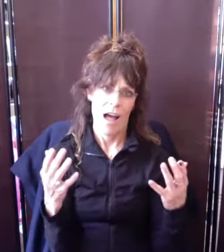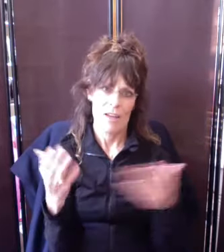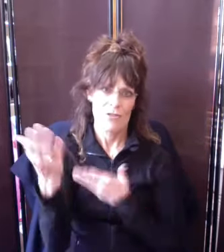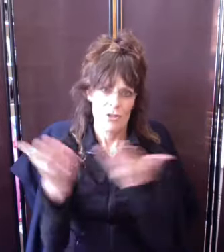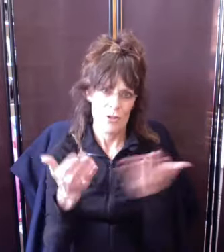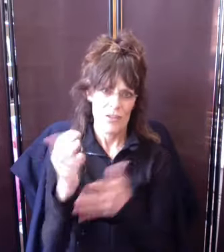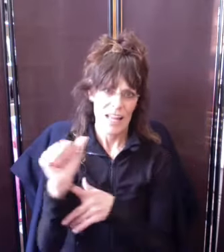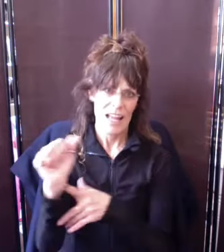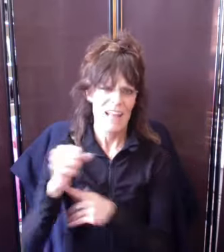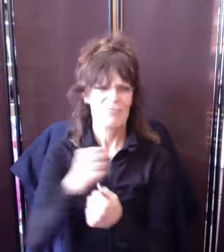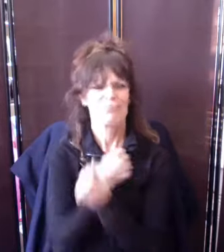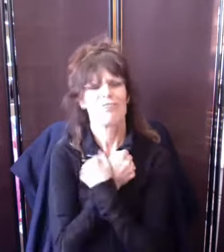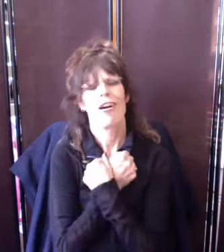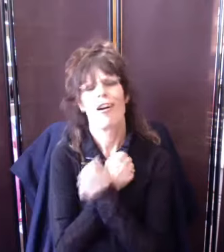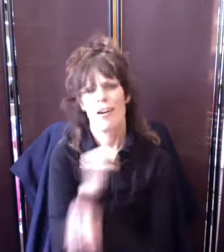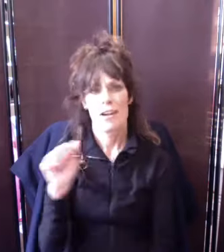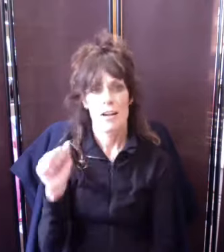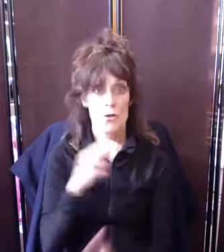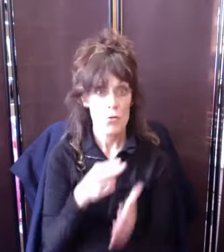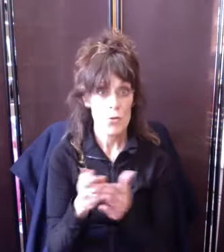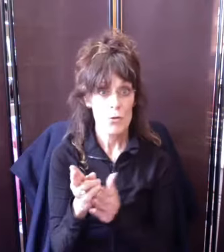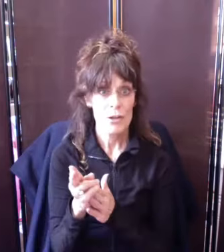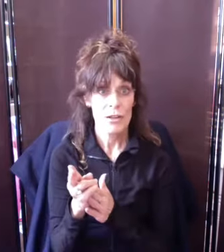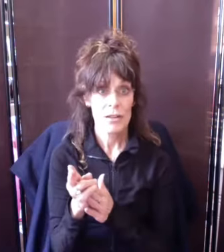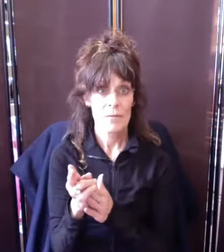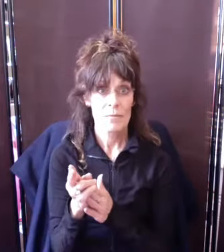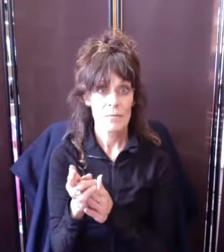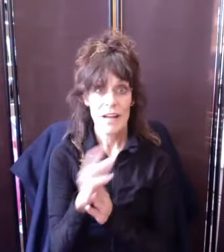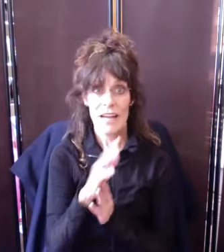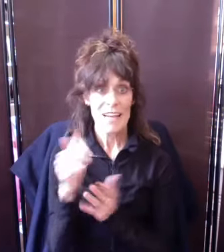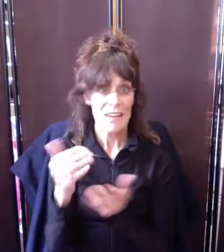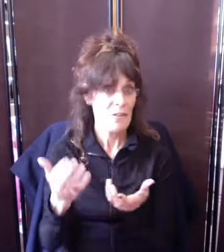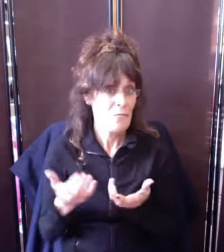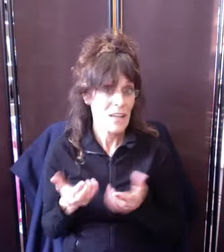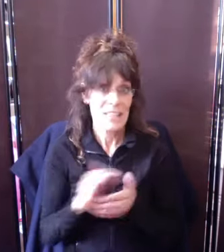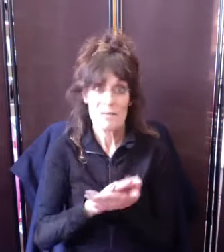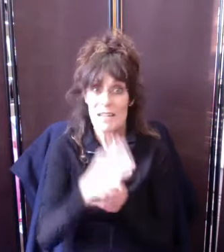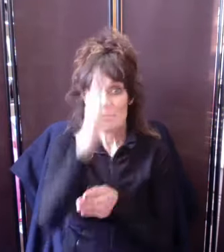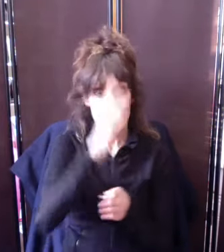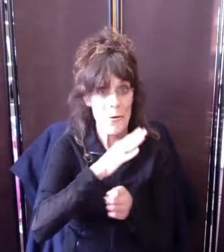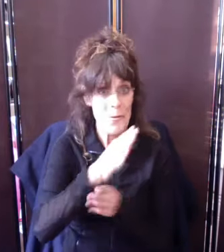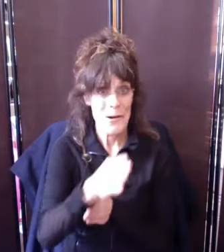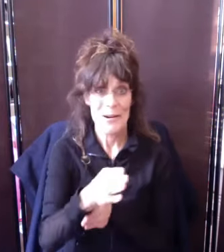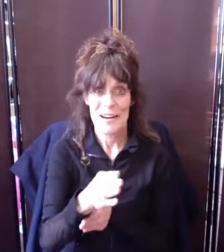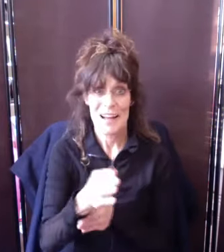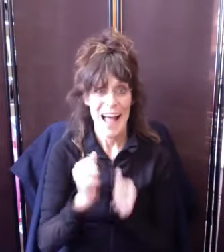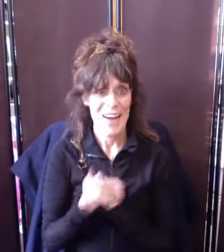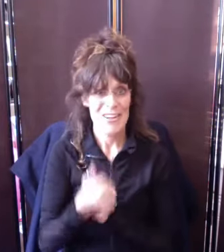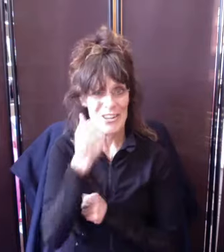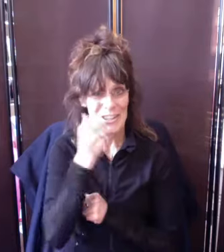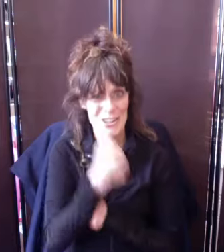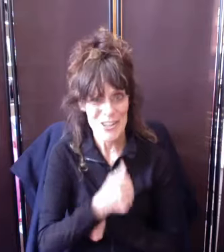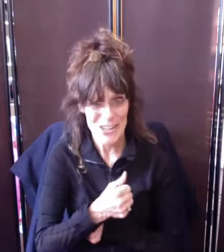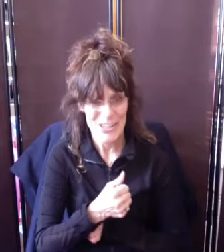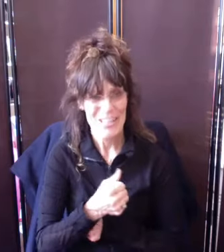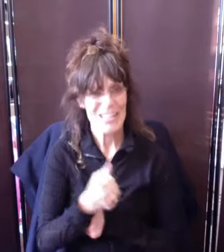Alcoholics Anonymous because the truth is this: I never wanted to be sober. How did a girl who never wanted to be sober stay sober for 26 years,